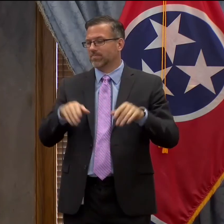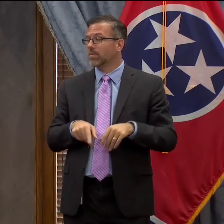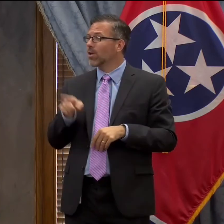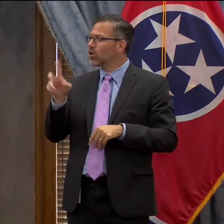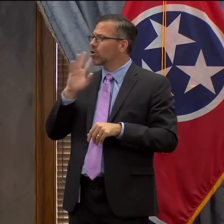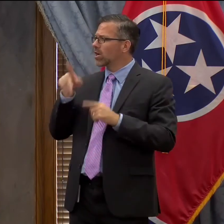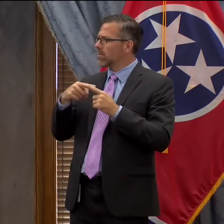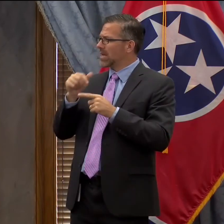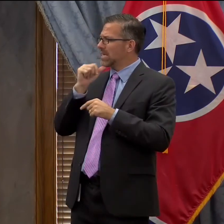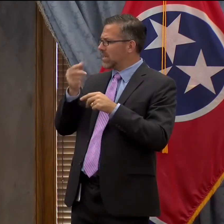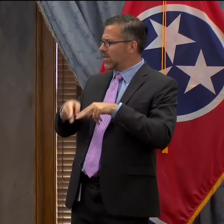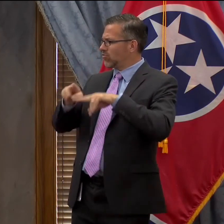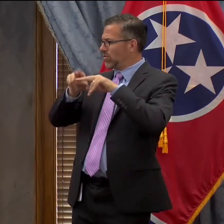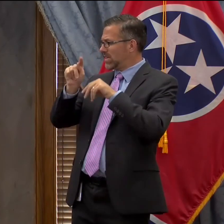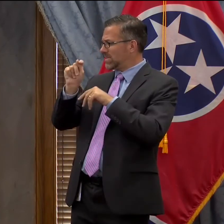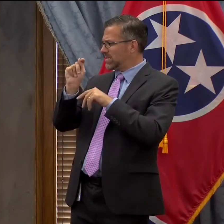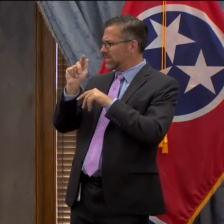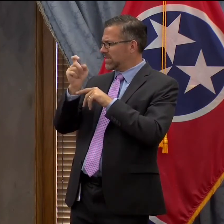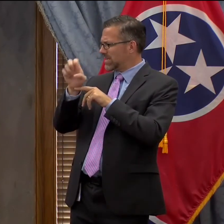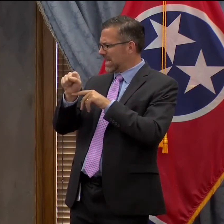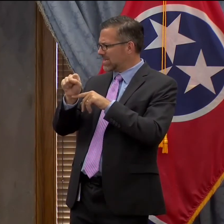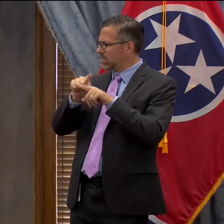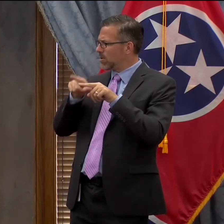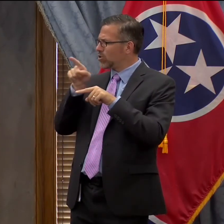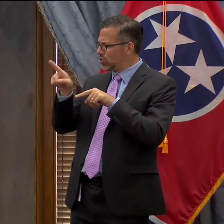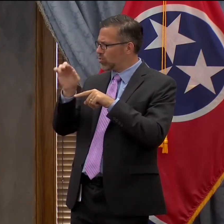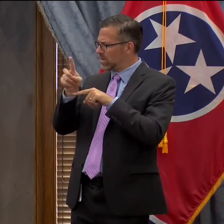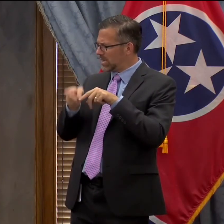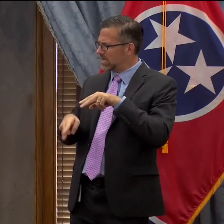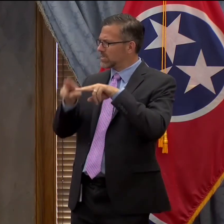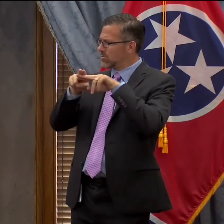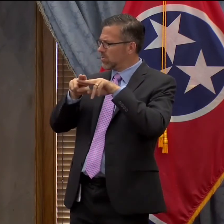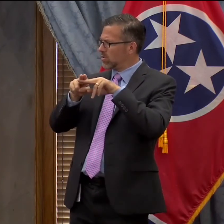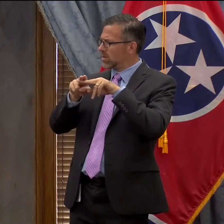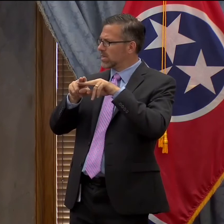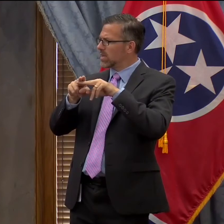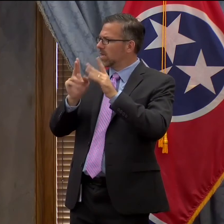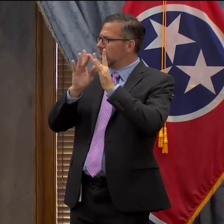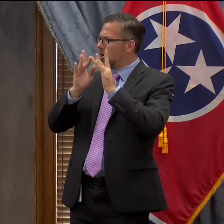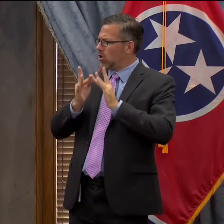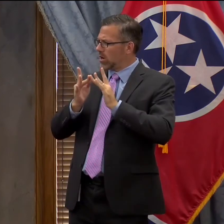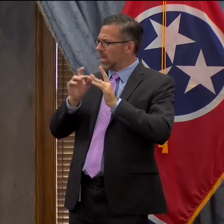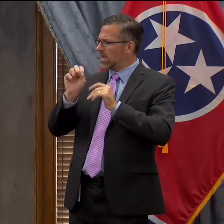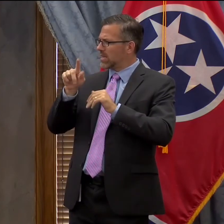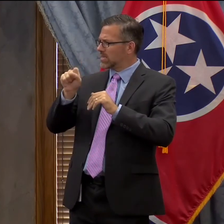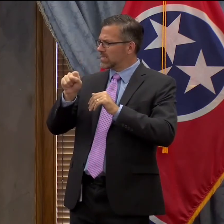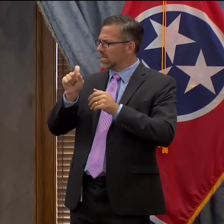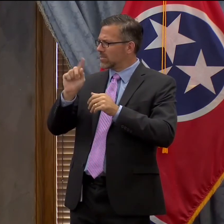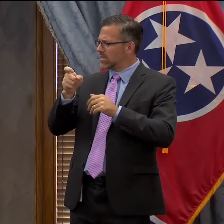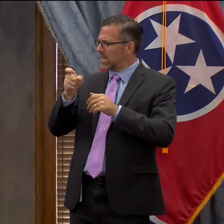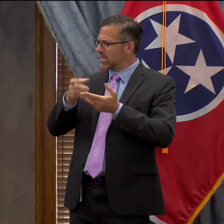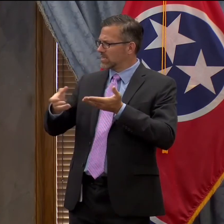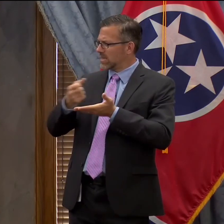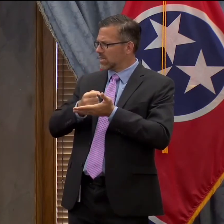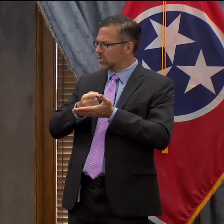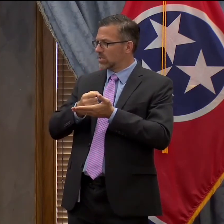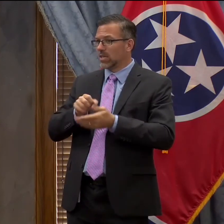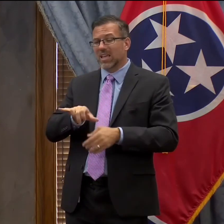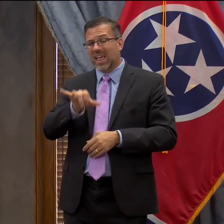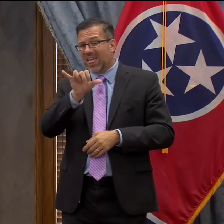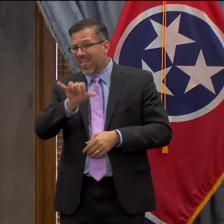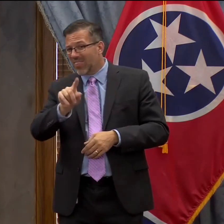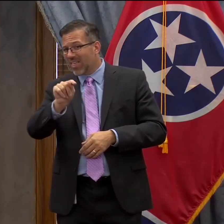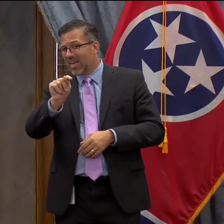taxes during the pandemic, but did you not support the increase in the online sales tax collection? That actually is a tax